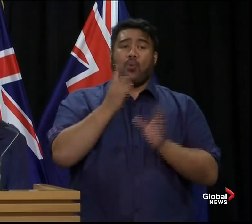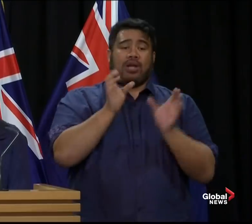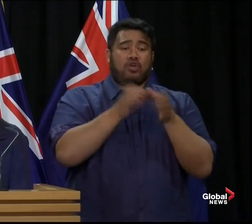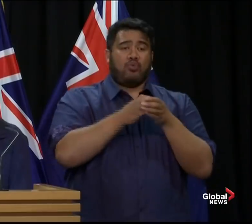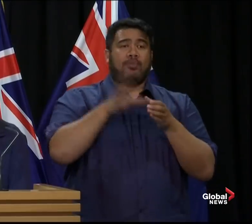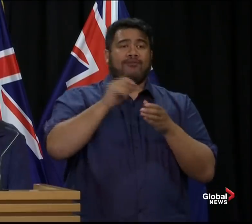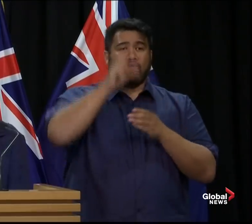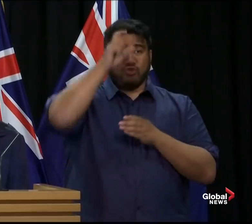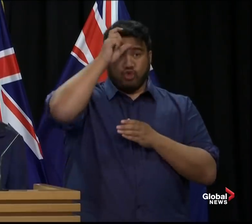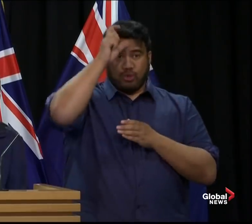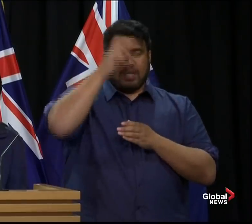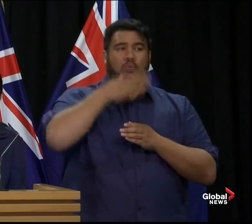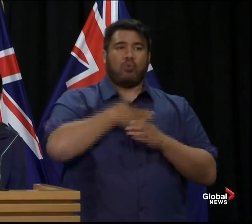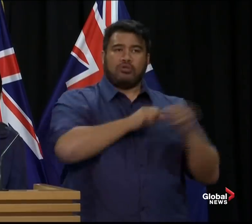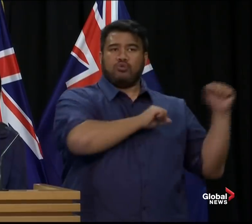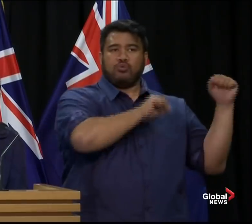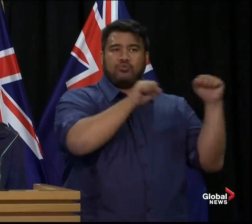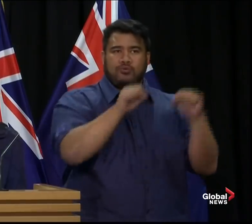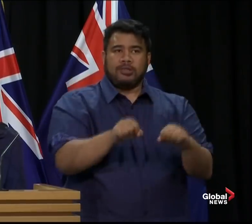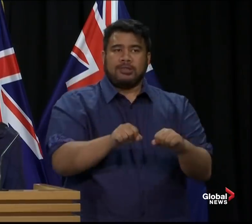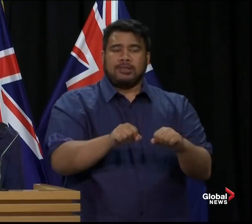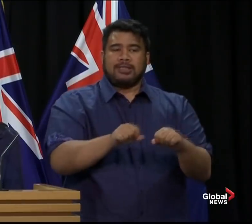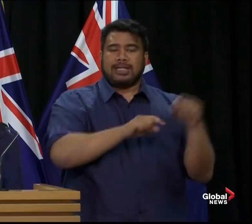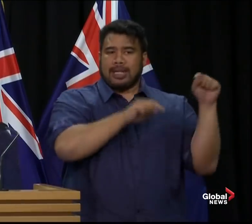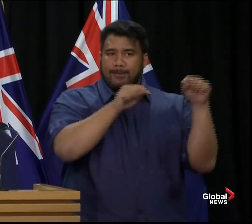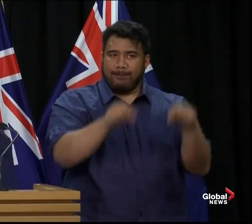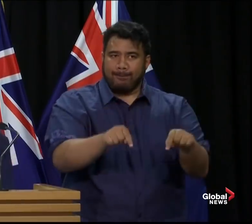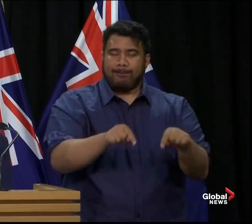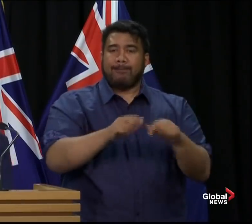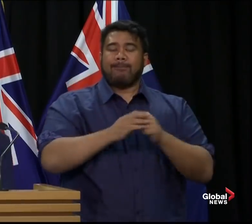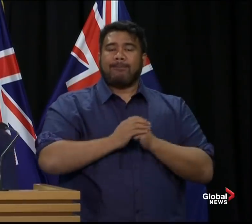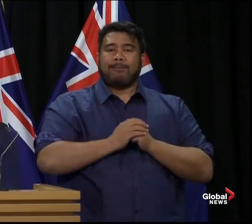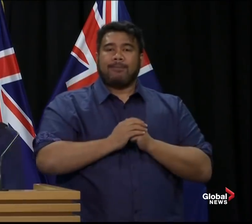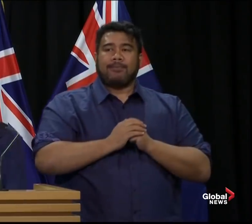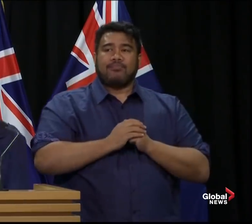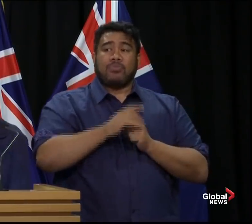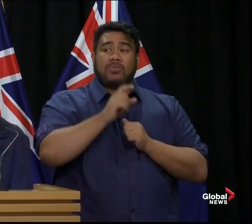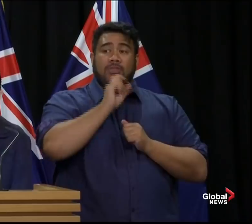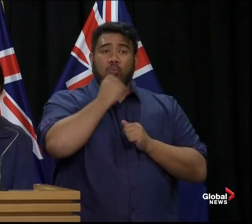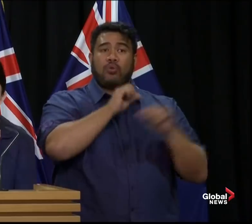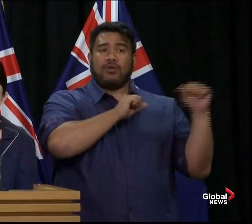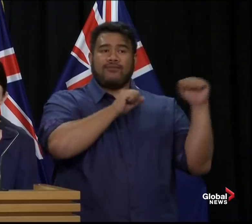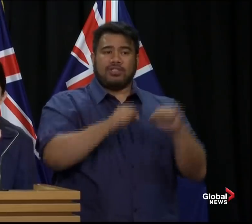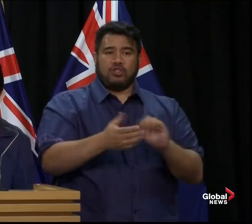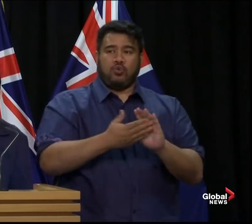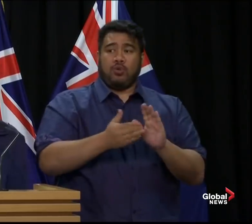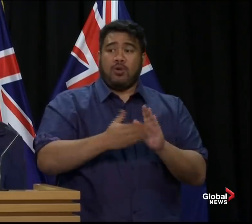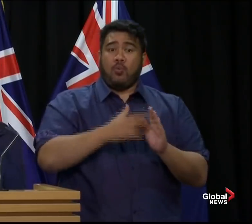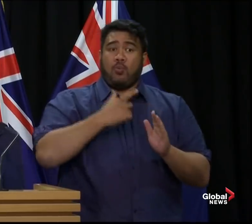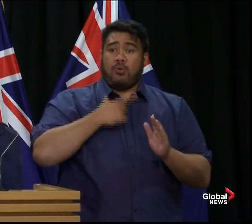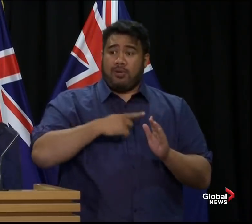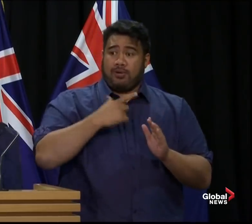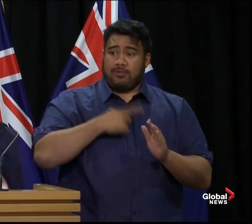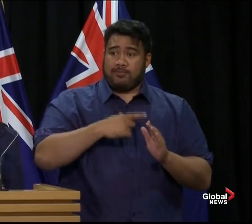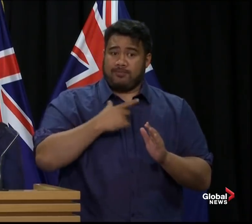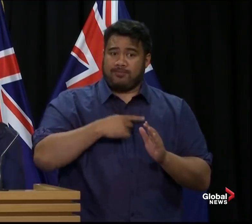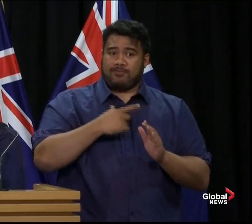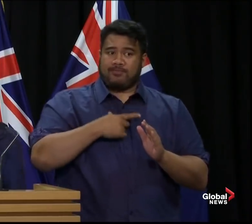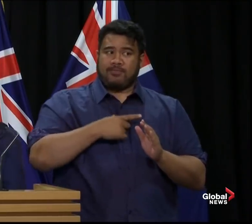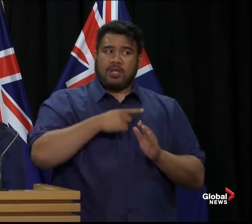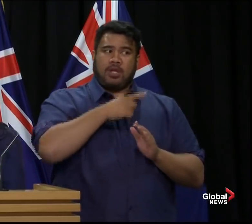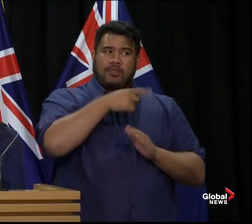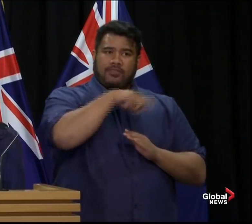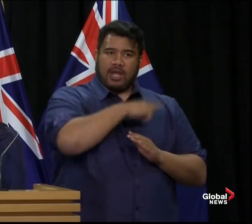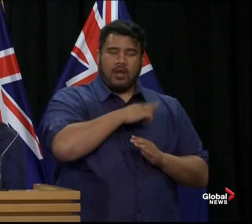from Turkey who will be visiting New Zealand to bring their